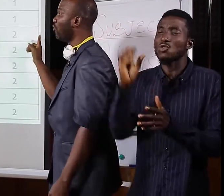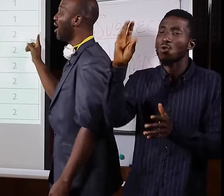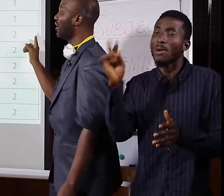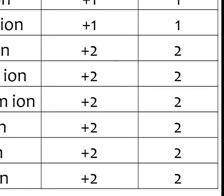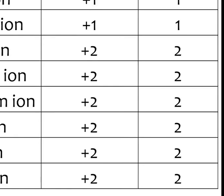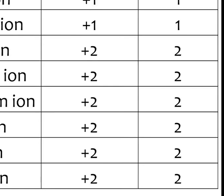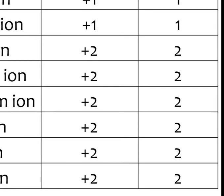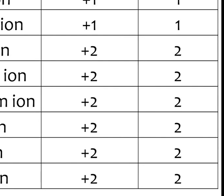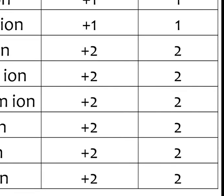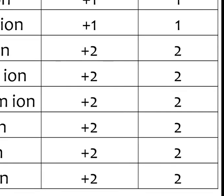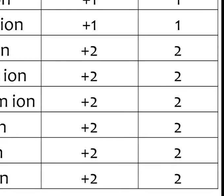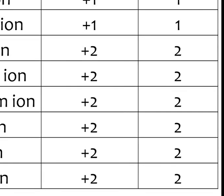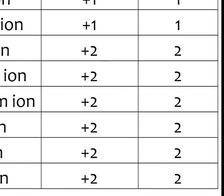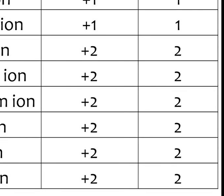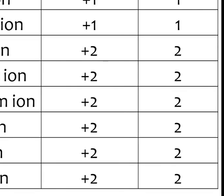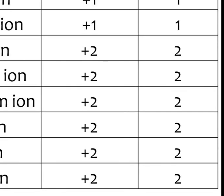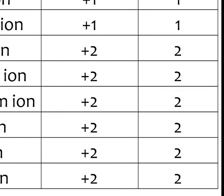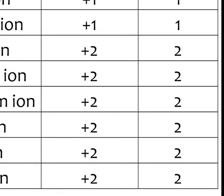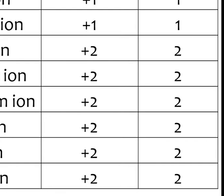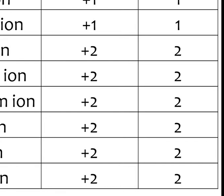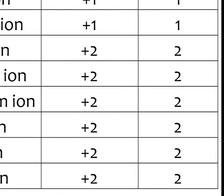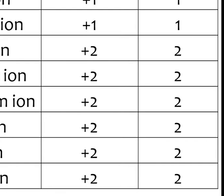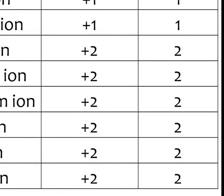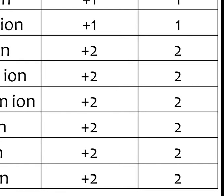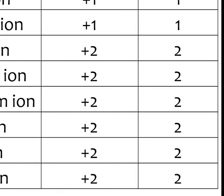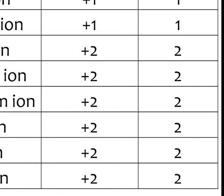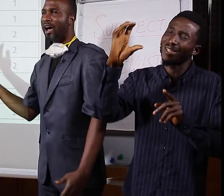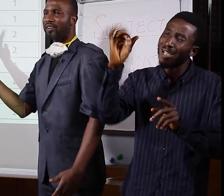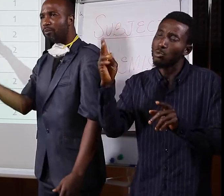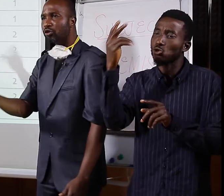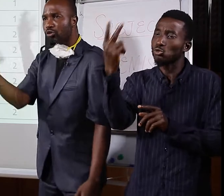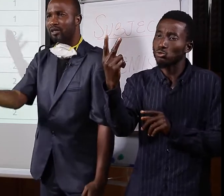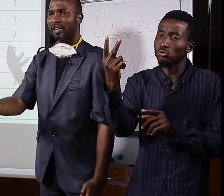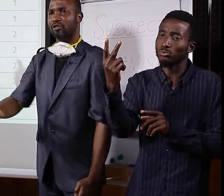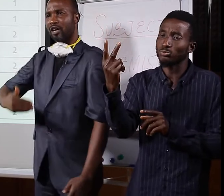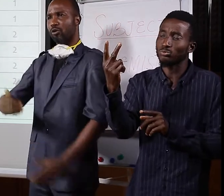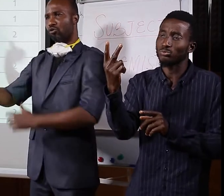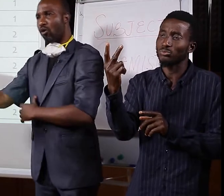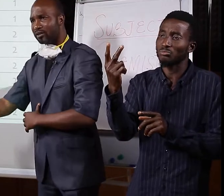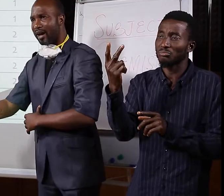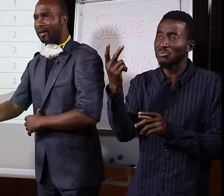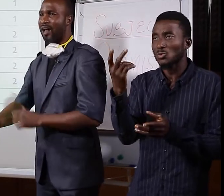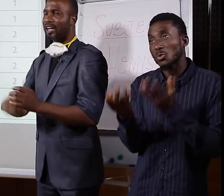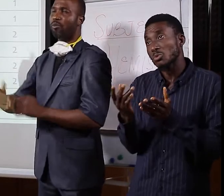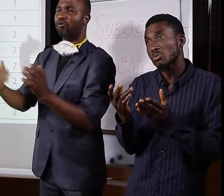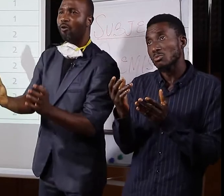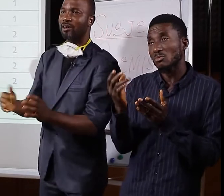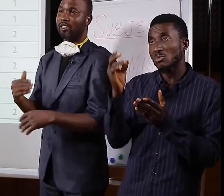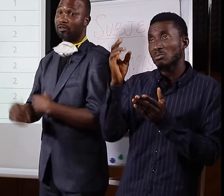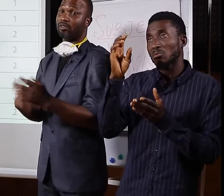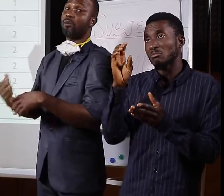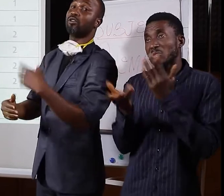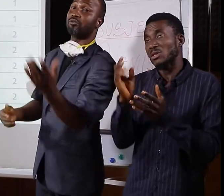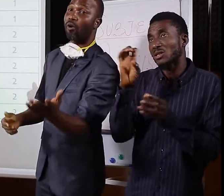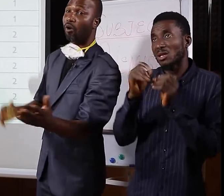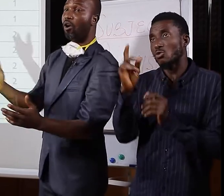of 1. Beryllium is +2. Then carbon 2, we have carbon 2 in case of carbon 2 oxide and carbon 4 in case